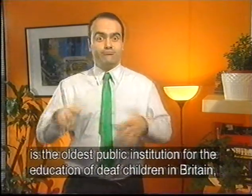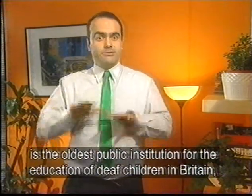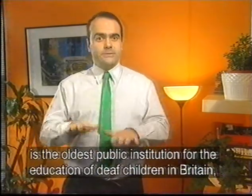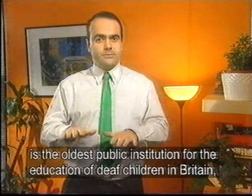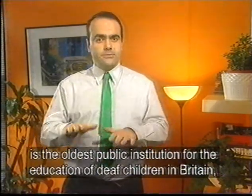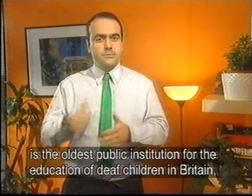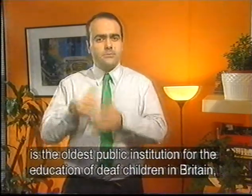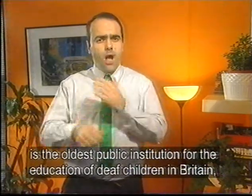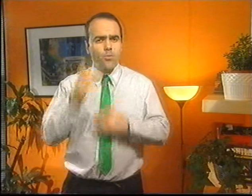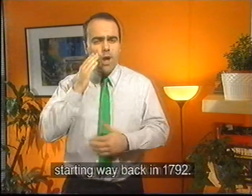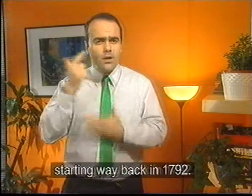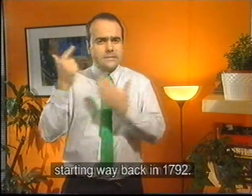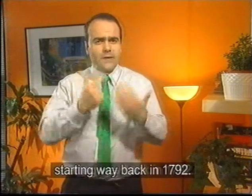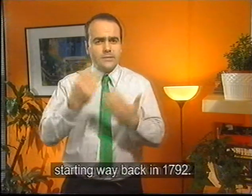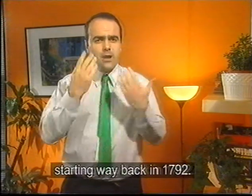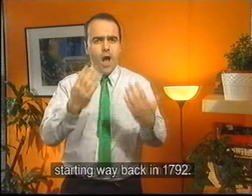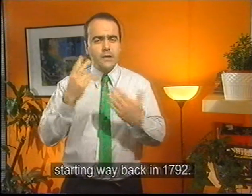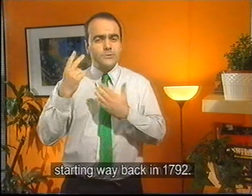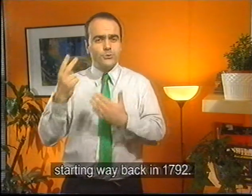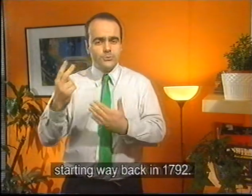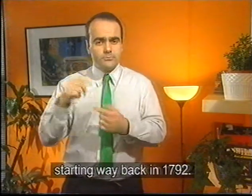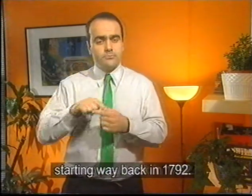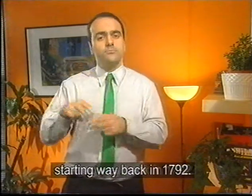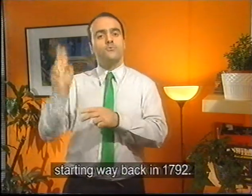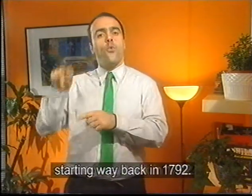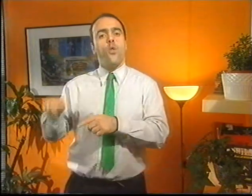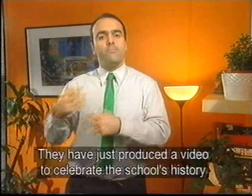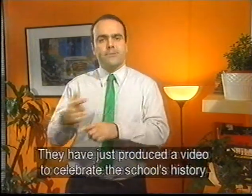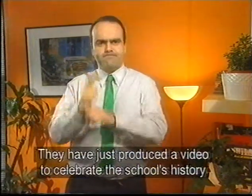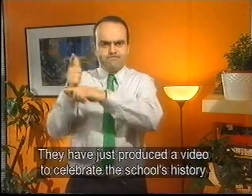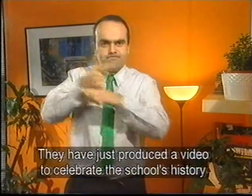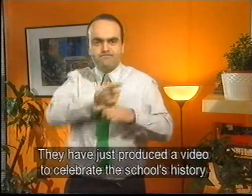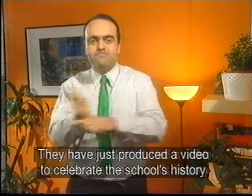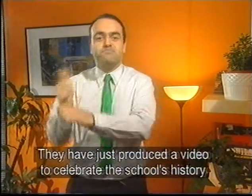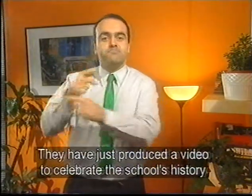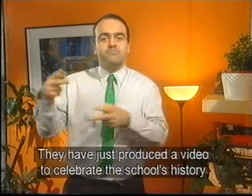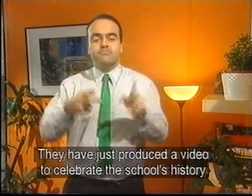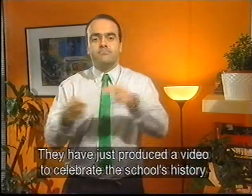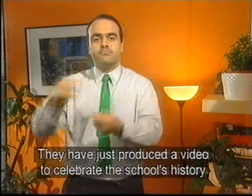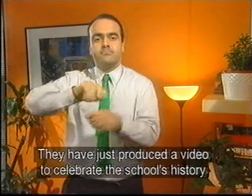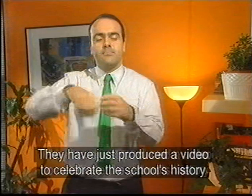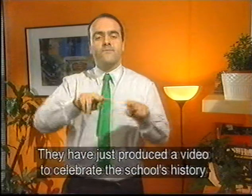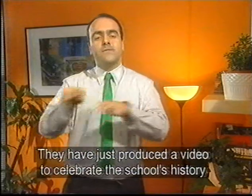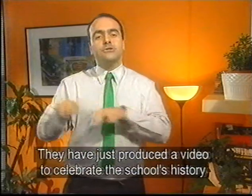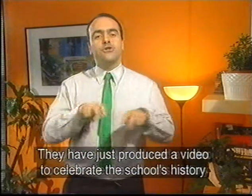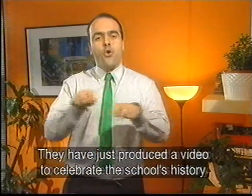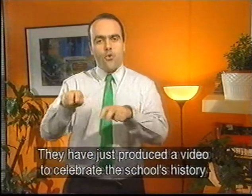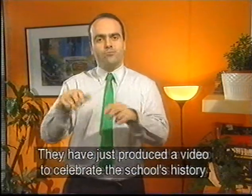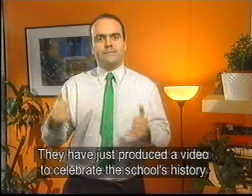Britain, starting way back in 1792? They have just produced a video to celebrate the school's history from the